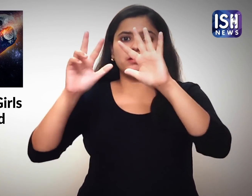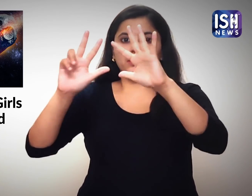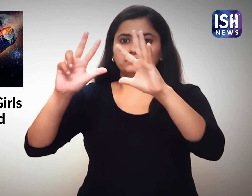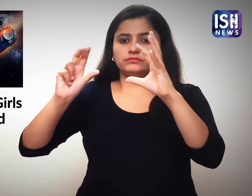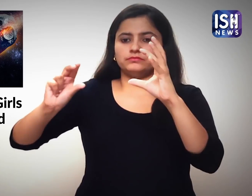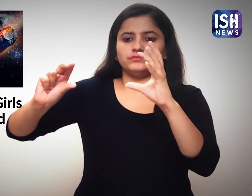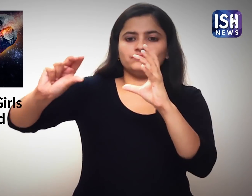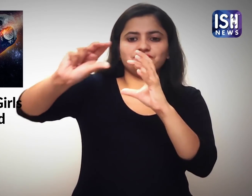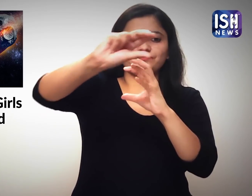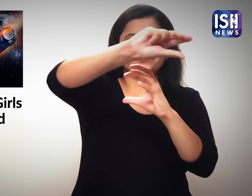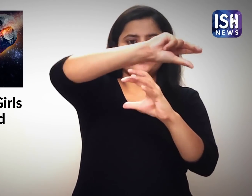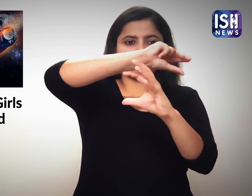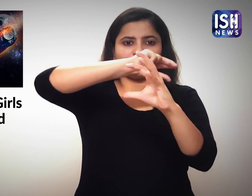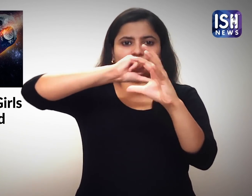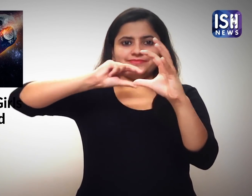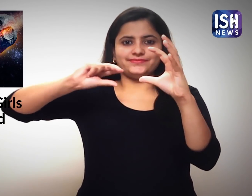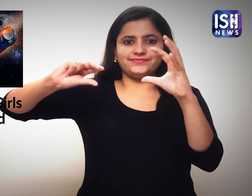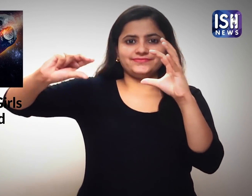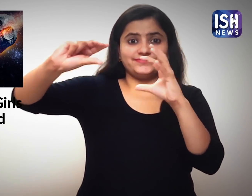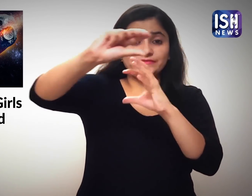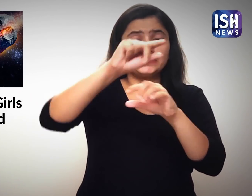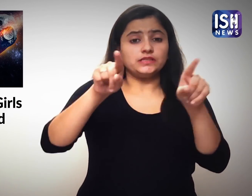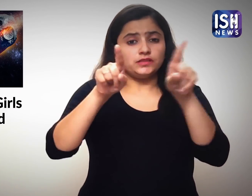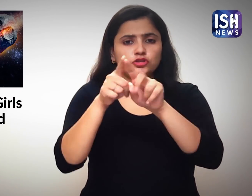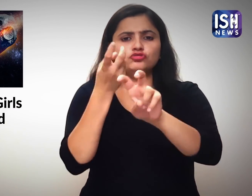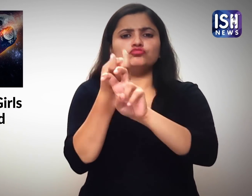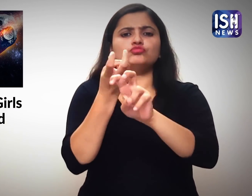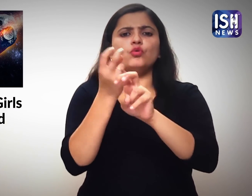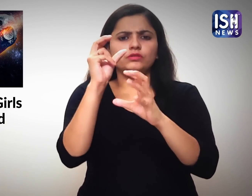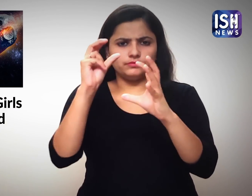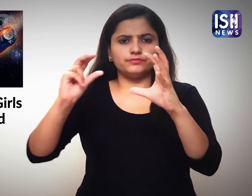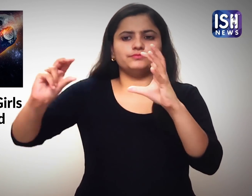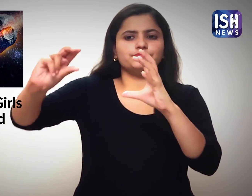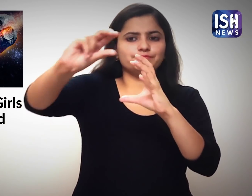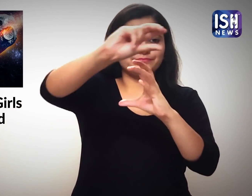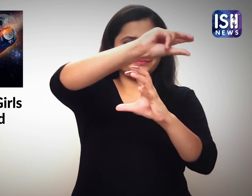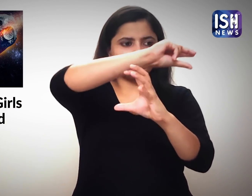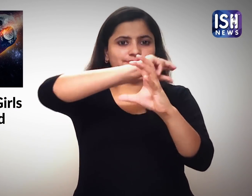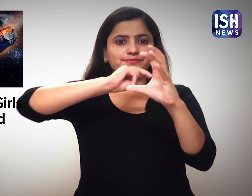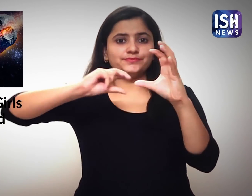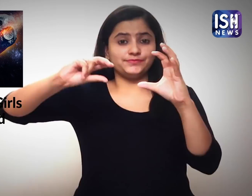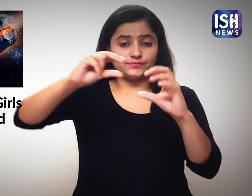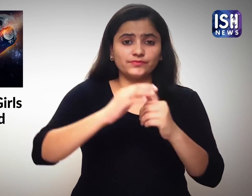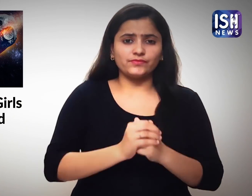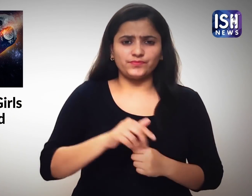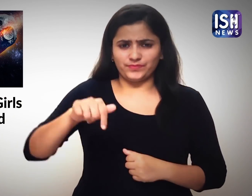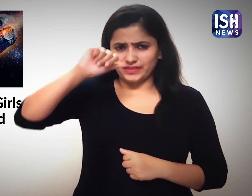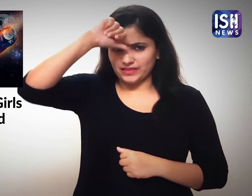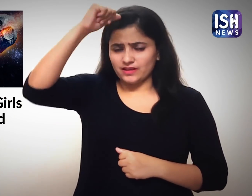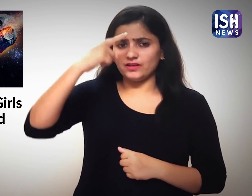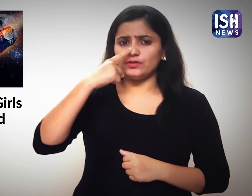There are eight planets revolving around the Sun and there are asteroids that revolve around them.